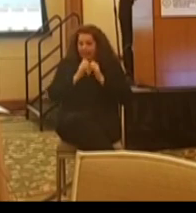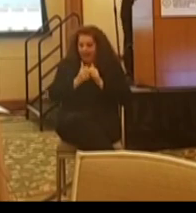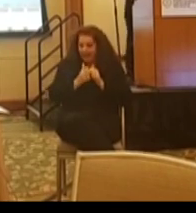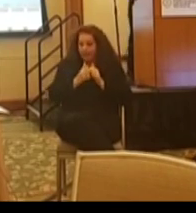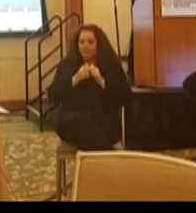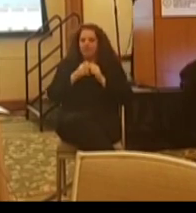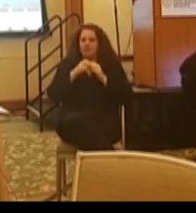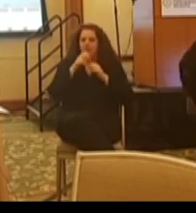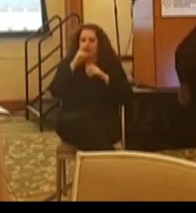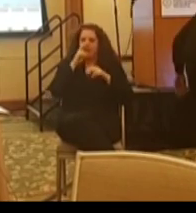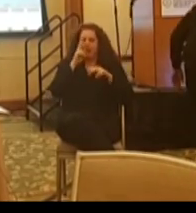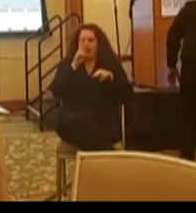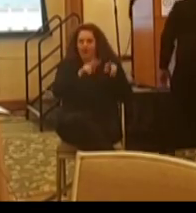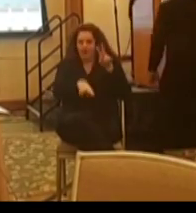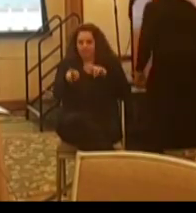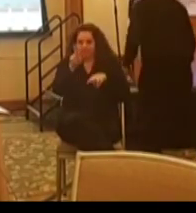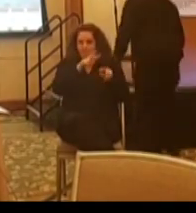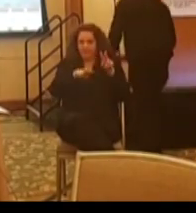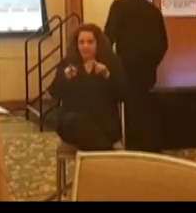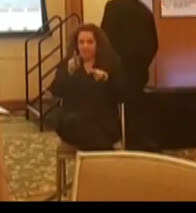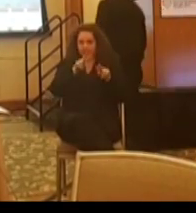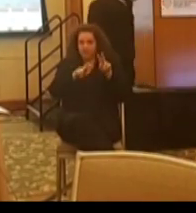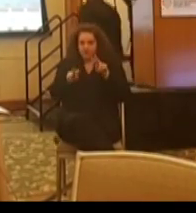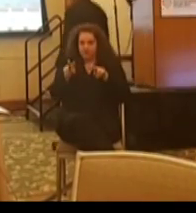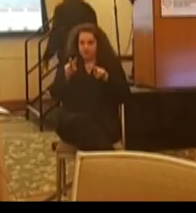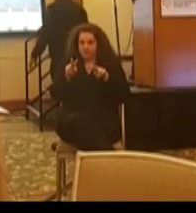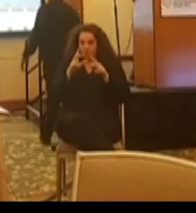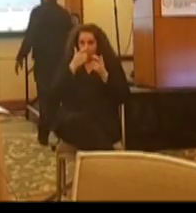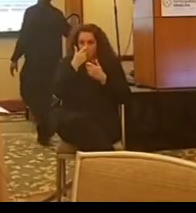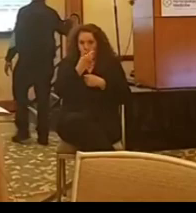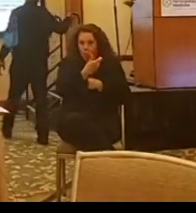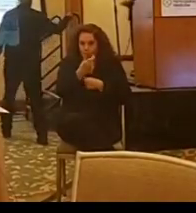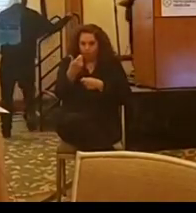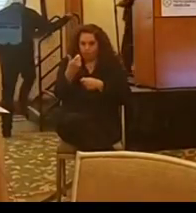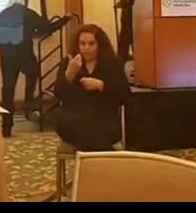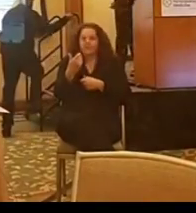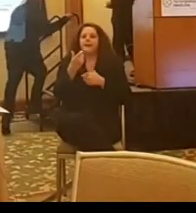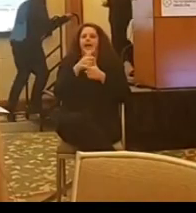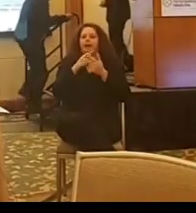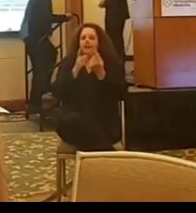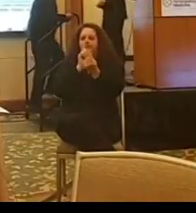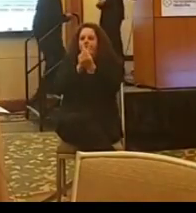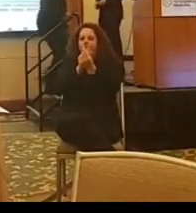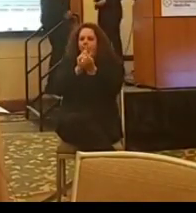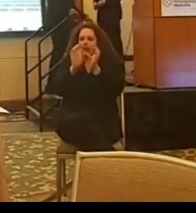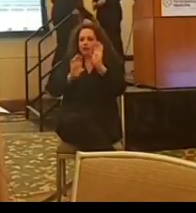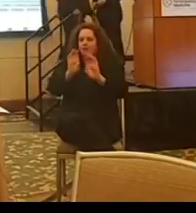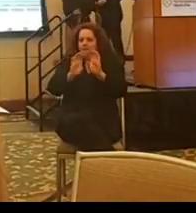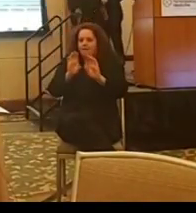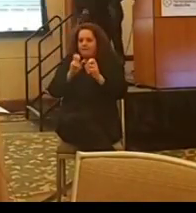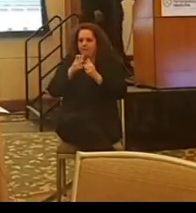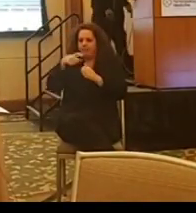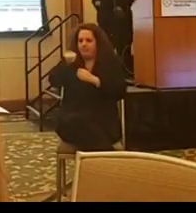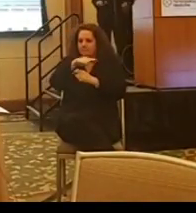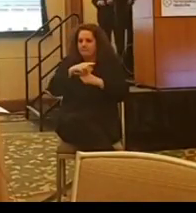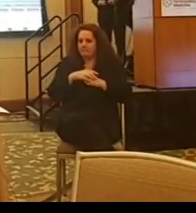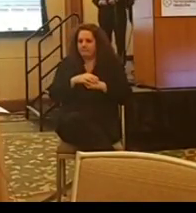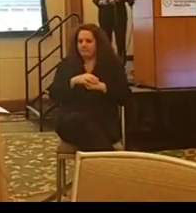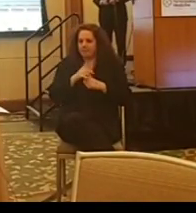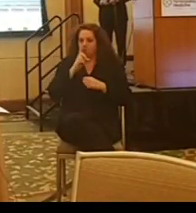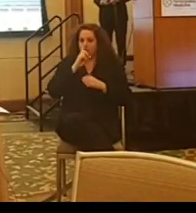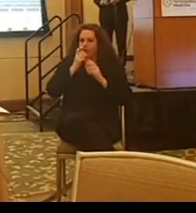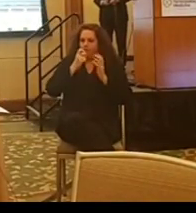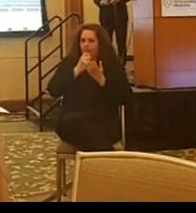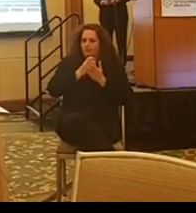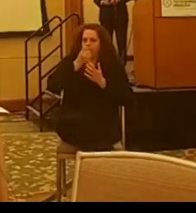and watching and then talking to people as a way of really kind of understanding and kind of grounding that understanding in